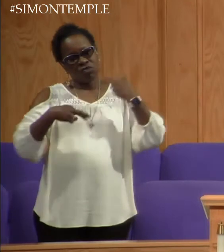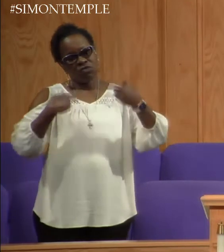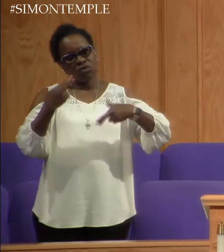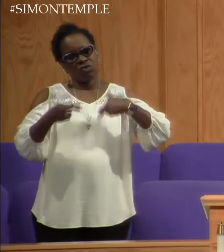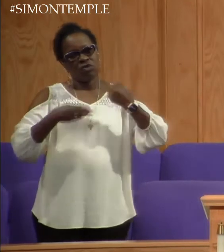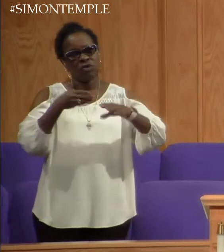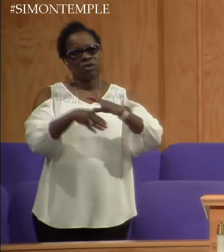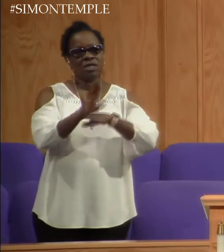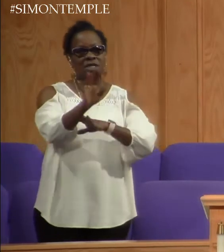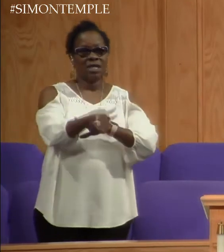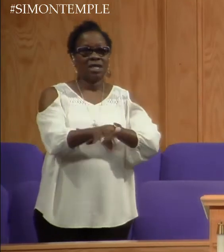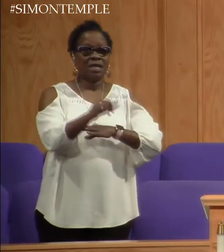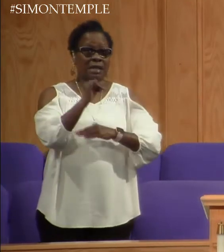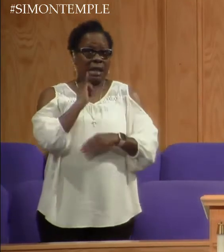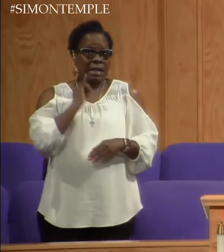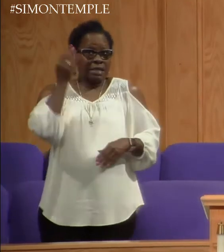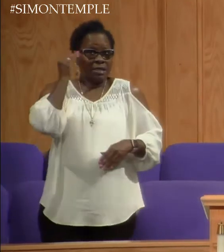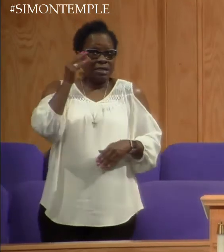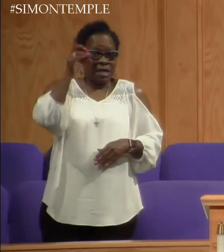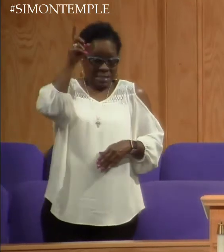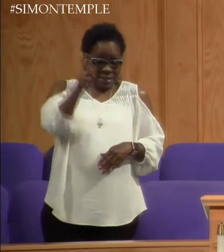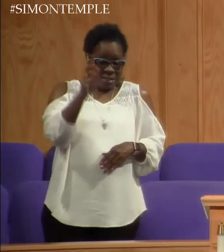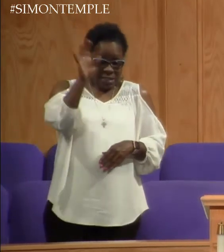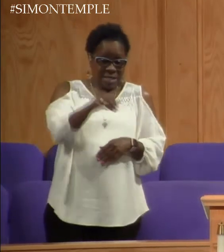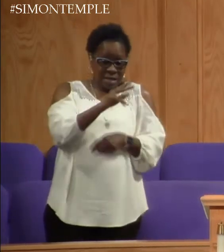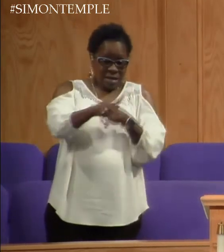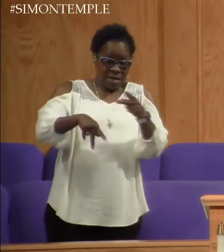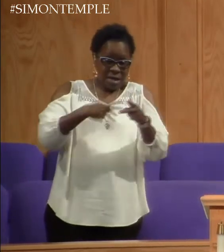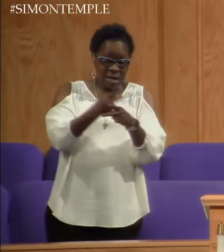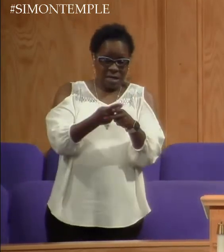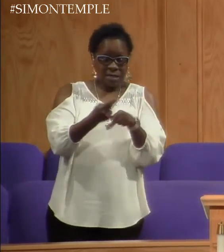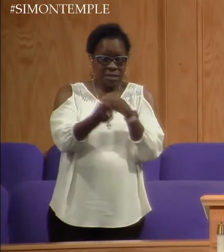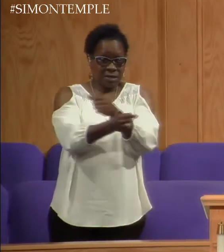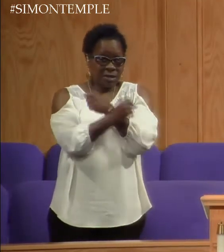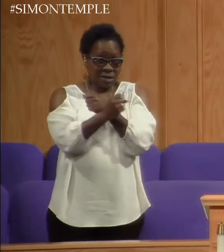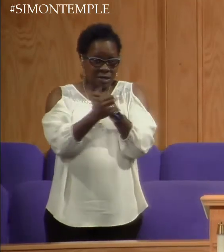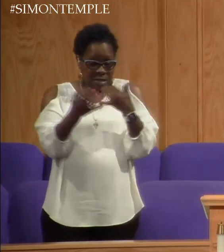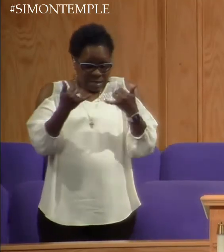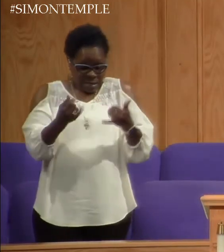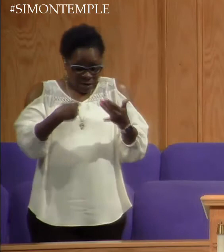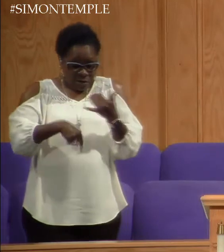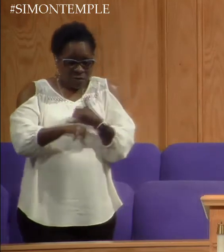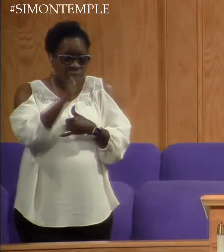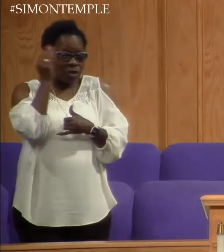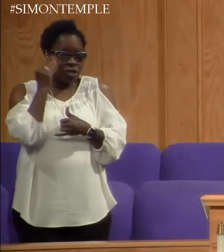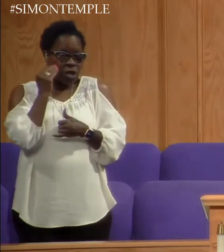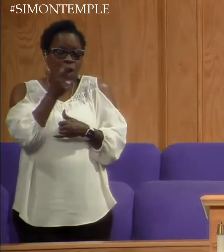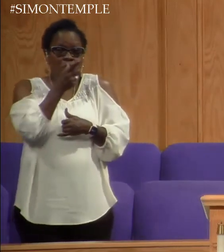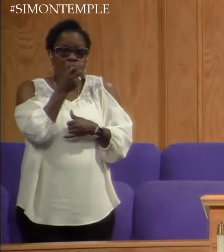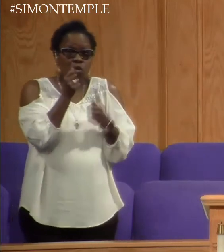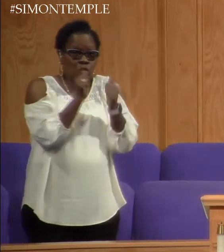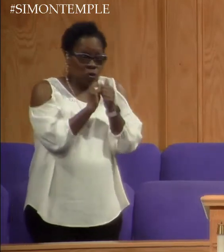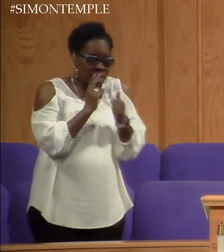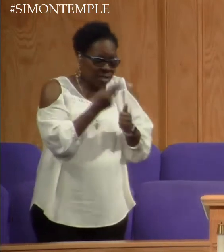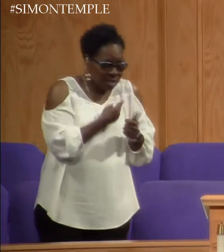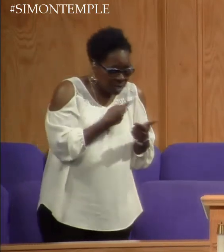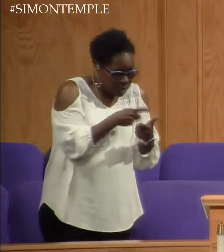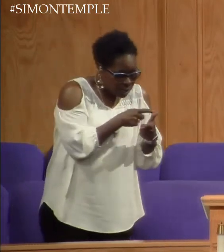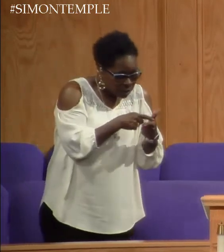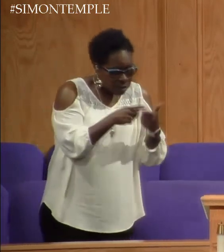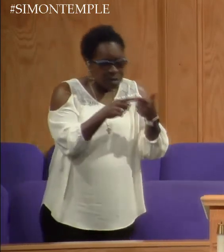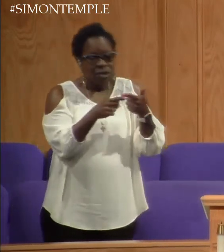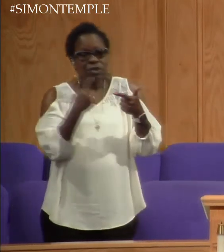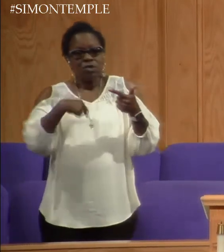about you, but I need that kind of love. Yeah. Now that we know we're certain of who's with us and we're